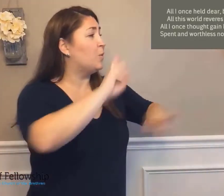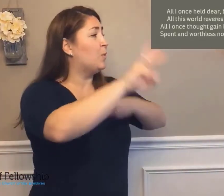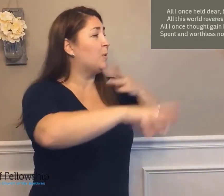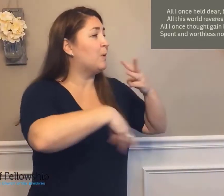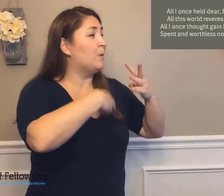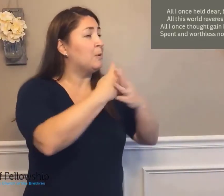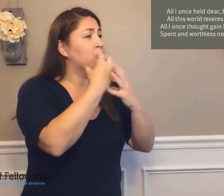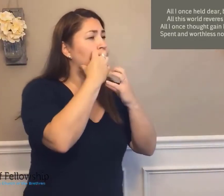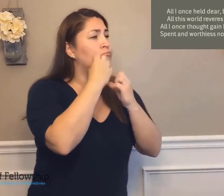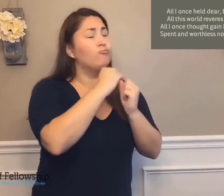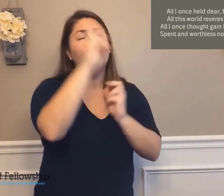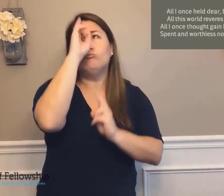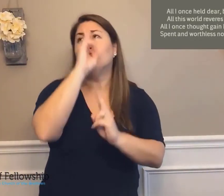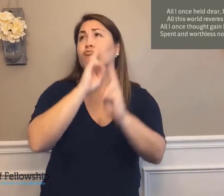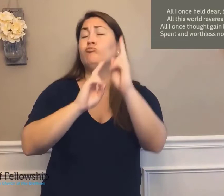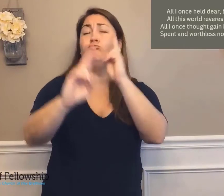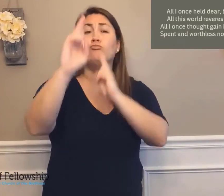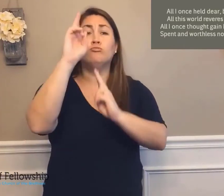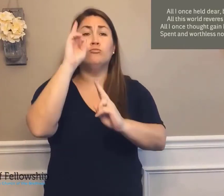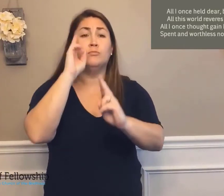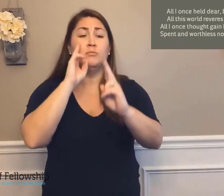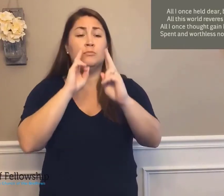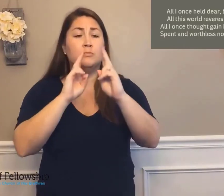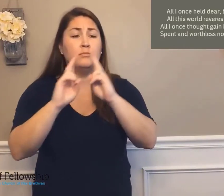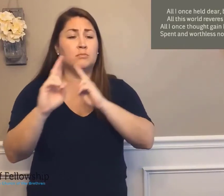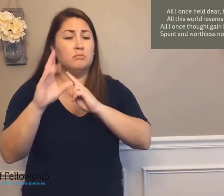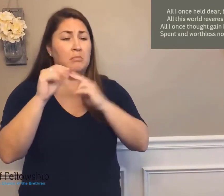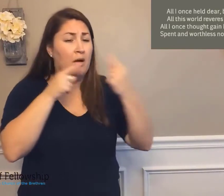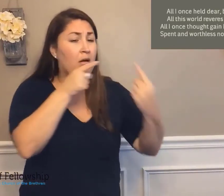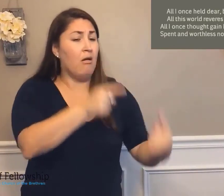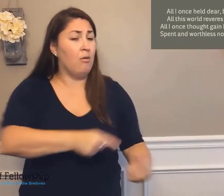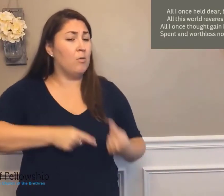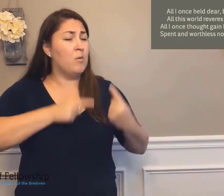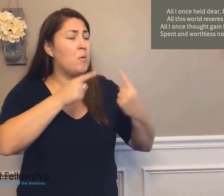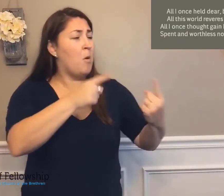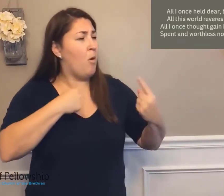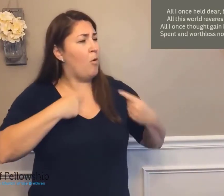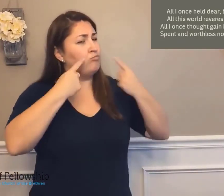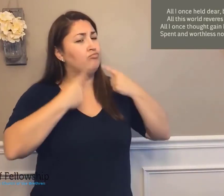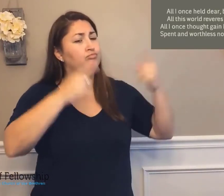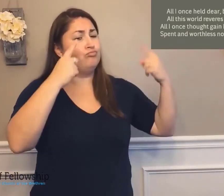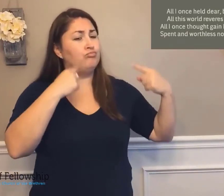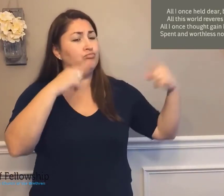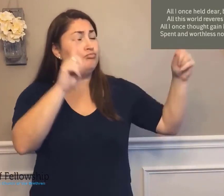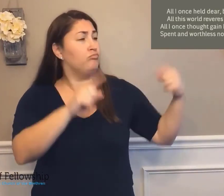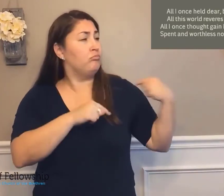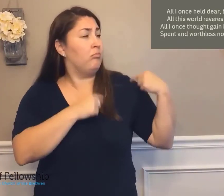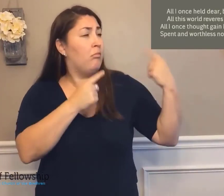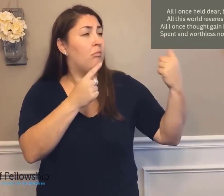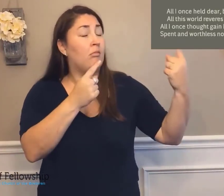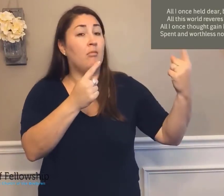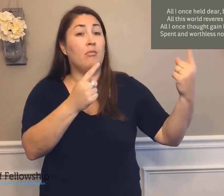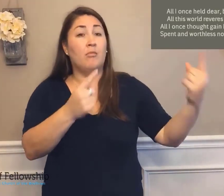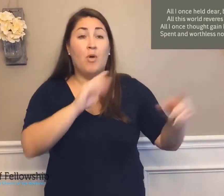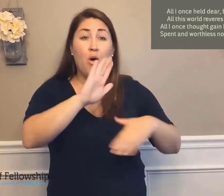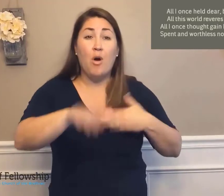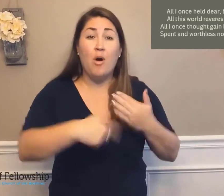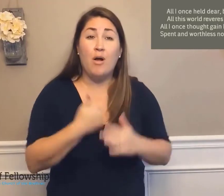This world reveres and wars to own.